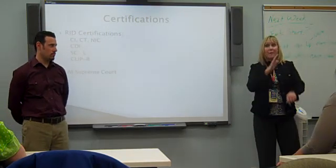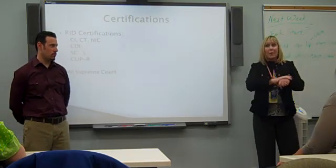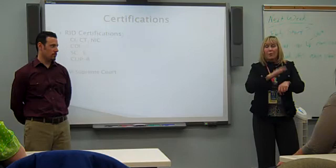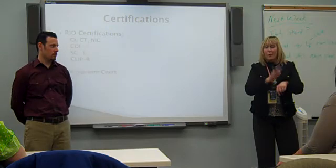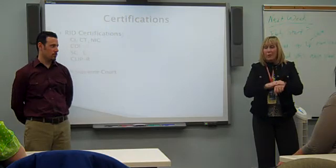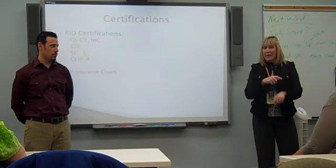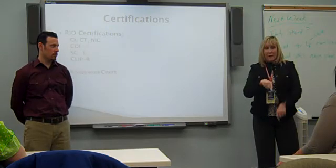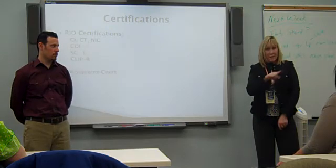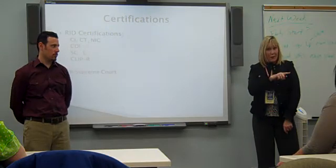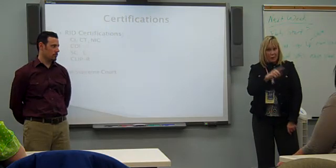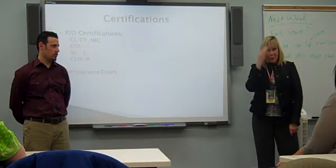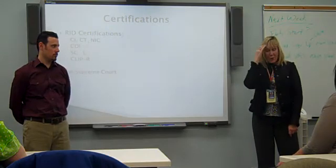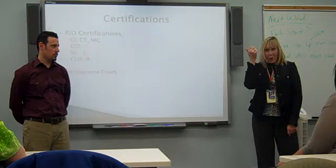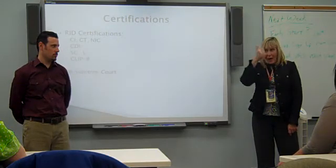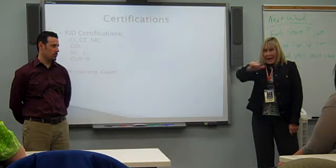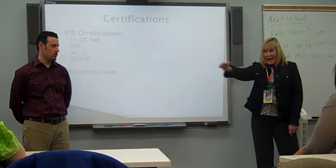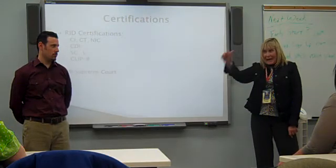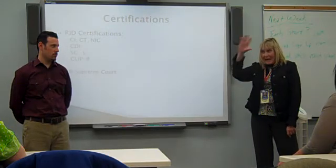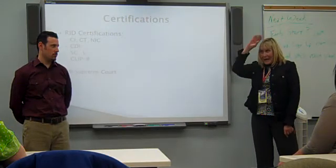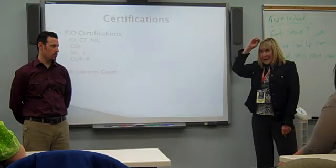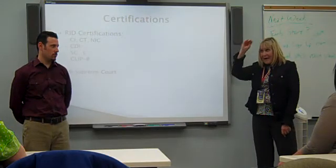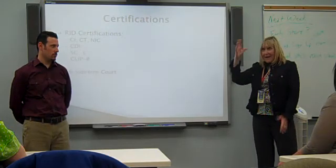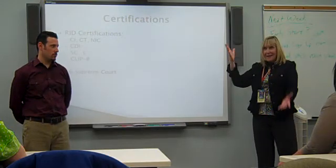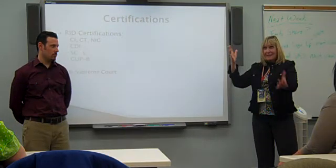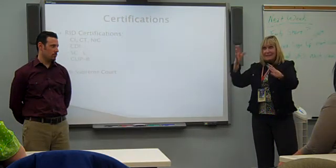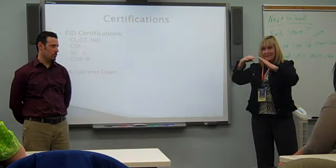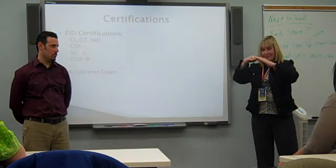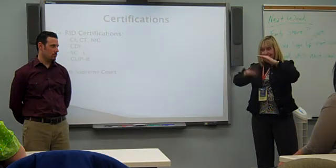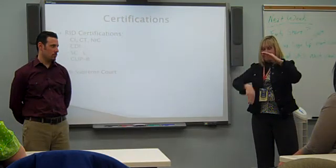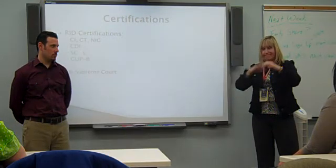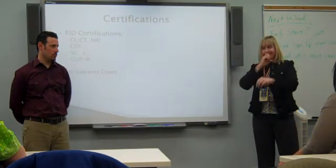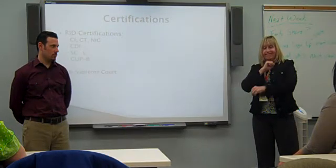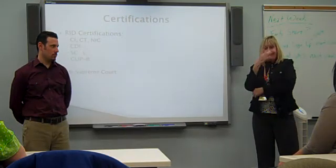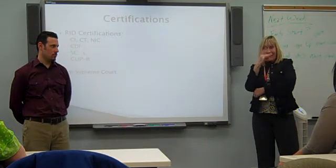So the person who facilitates that group gave him a warning.